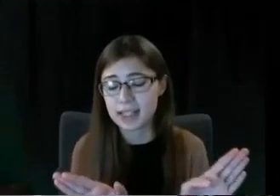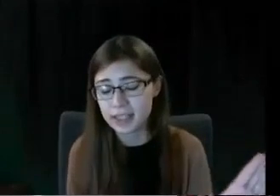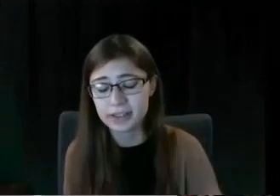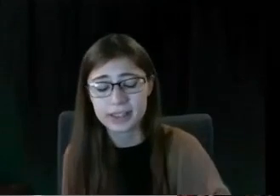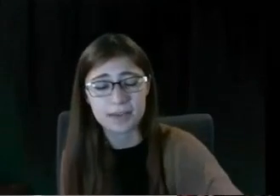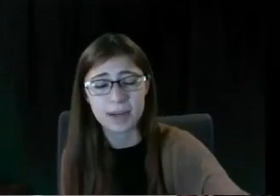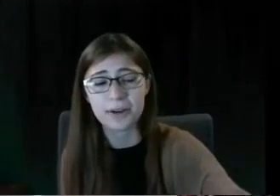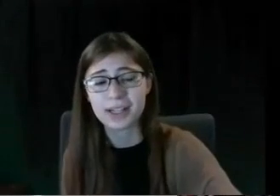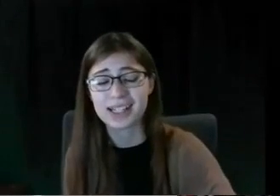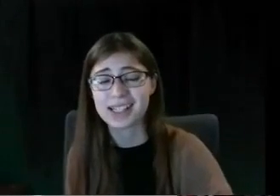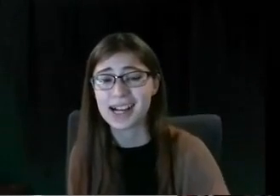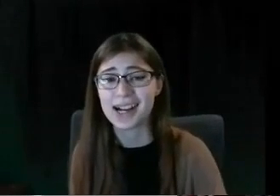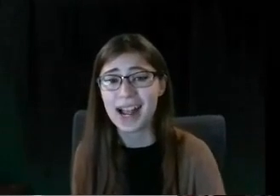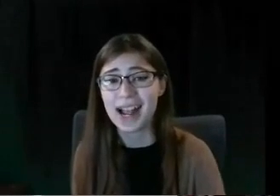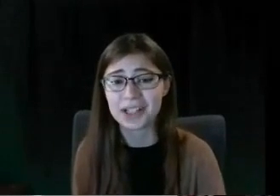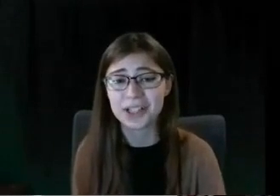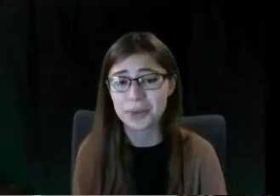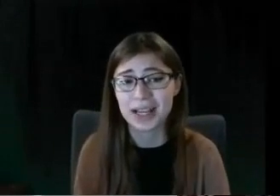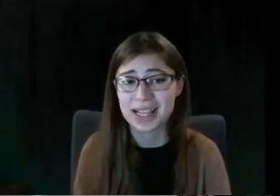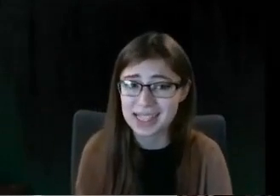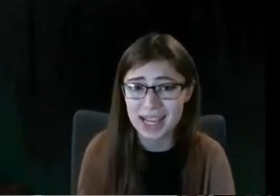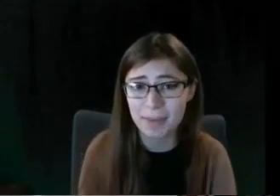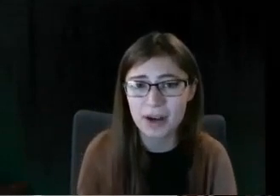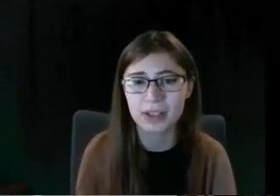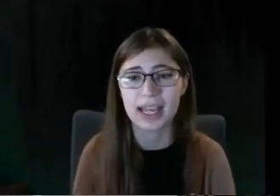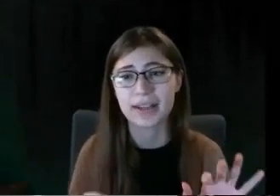you to type out an entire actual essay about, like,